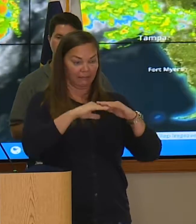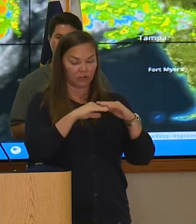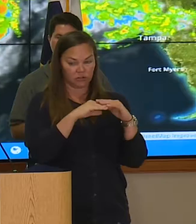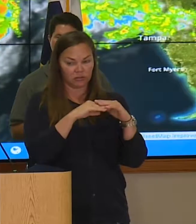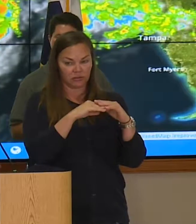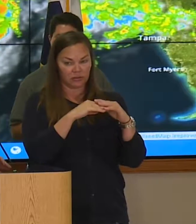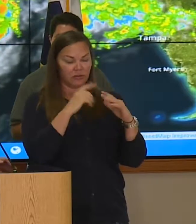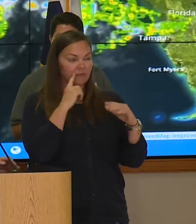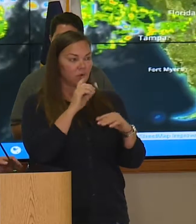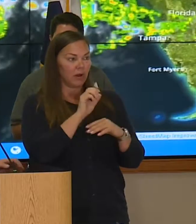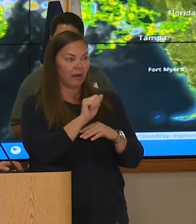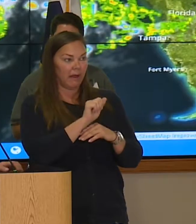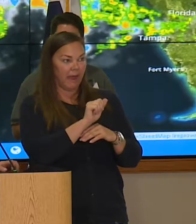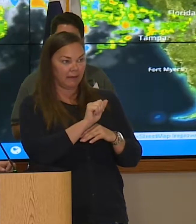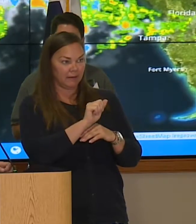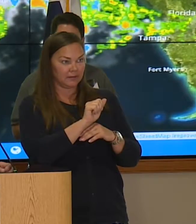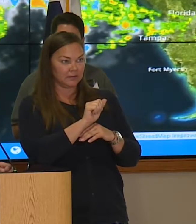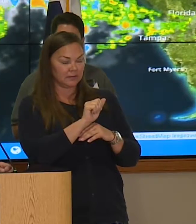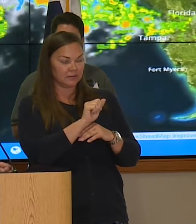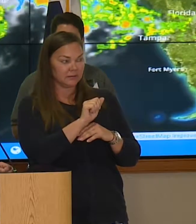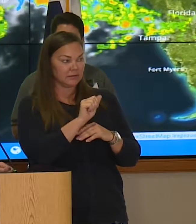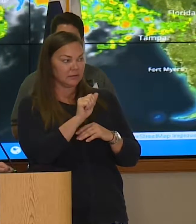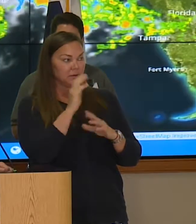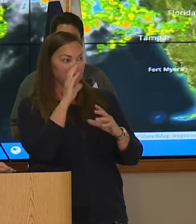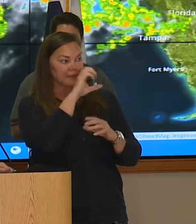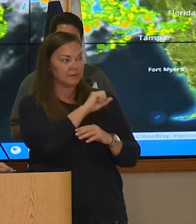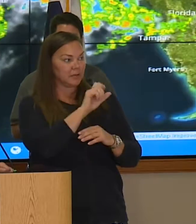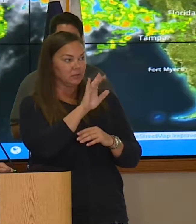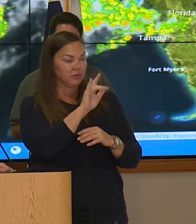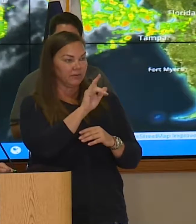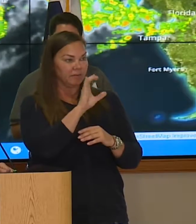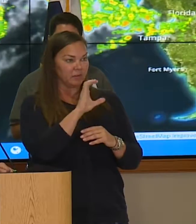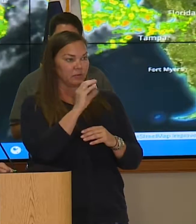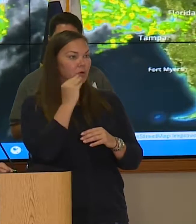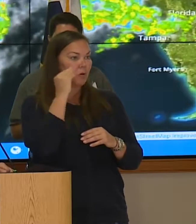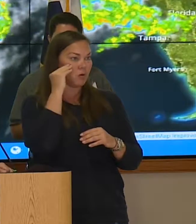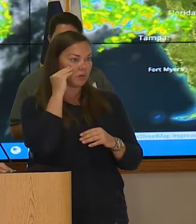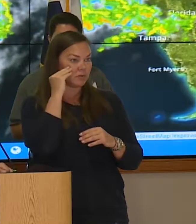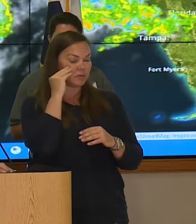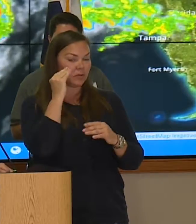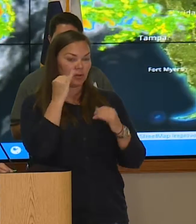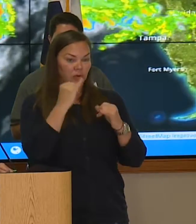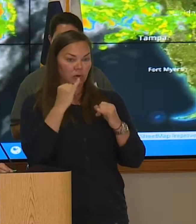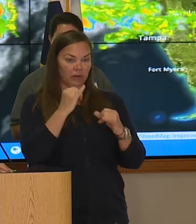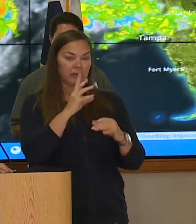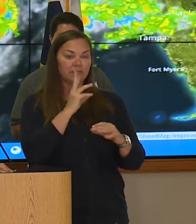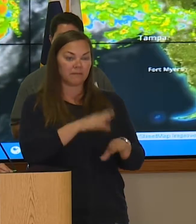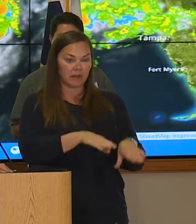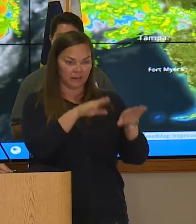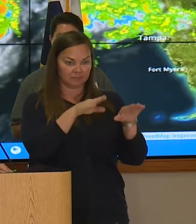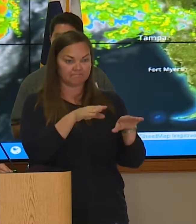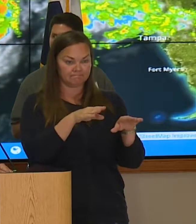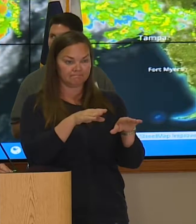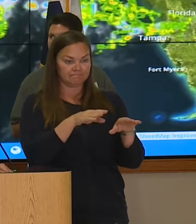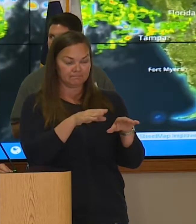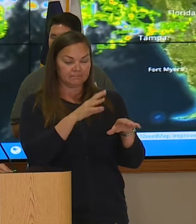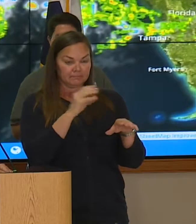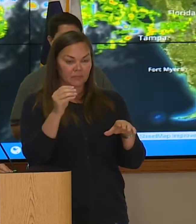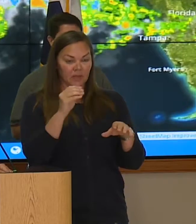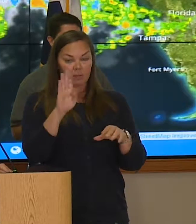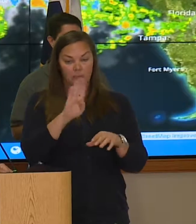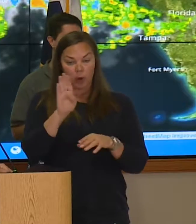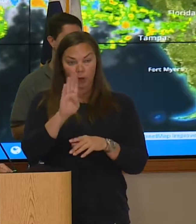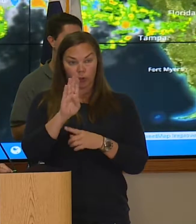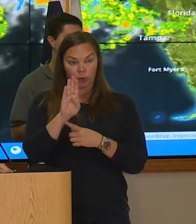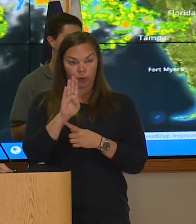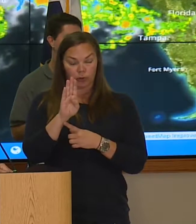elevations for Addicks, we are estimating 2,500 homes are currently flooded, and in